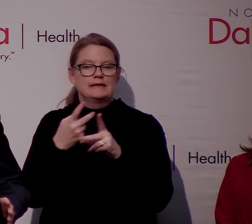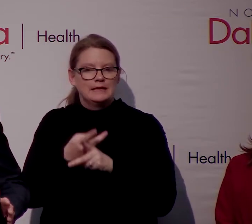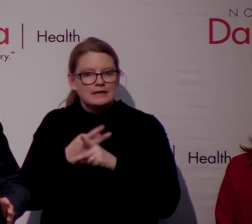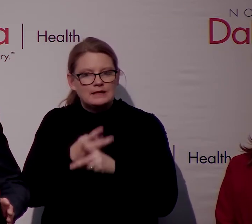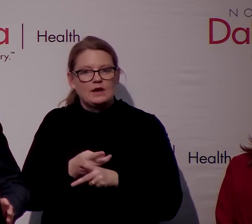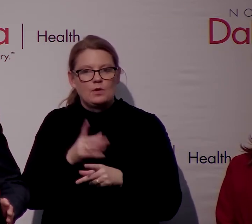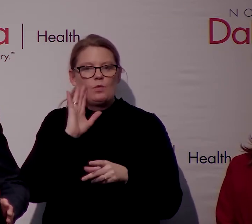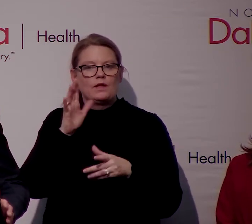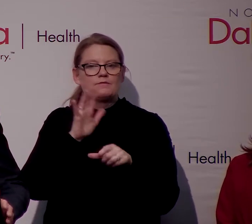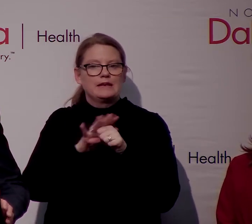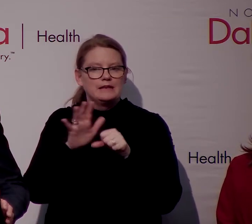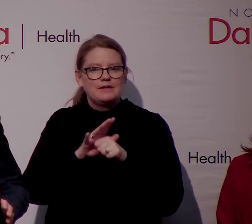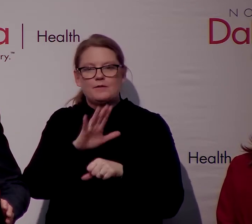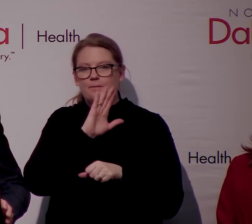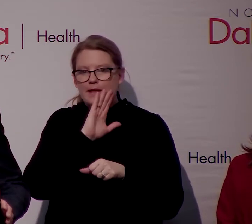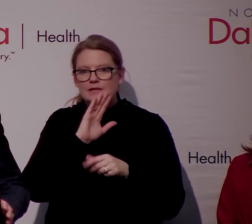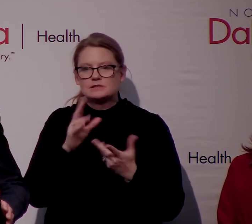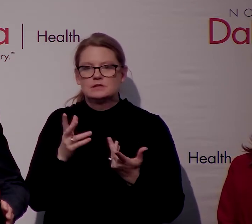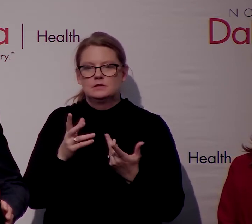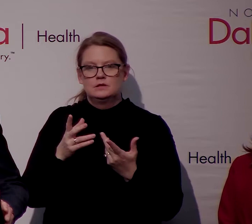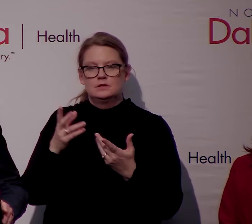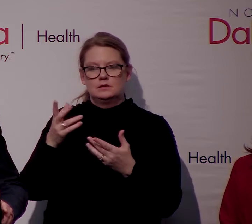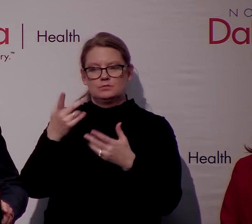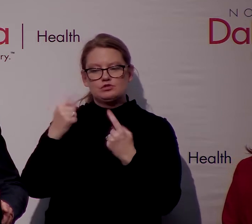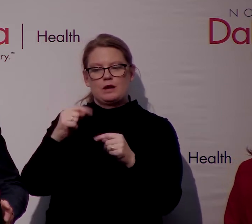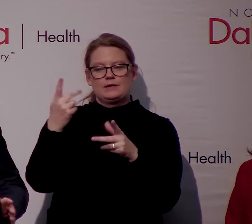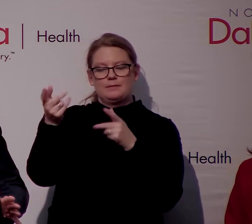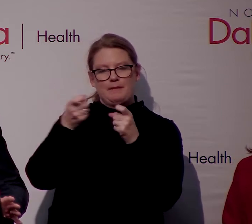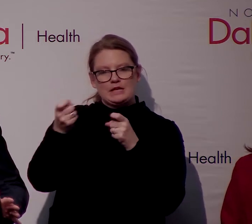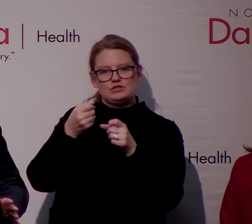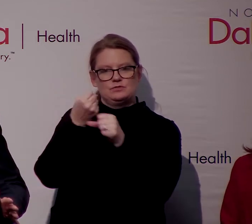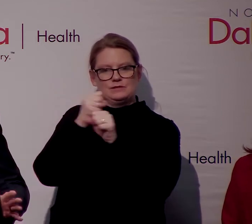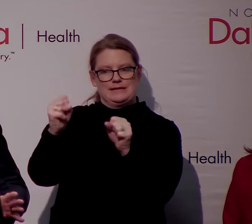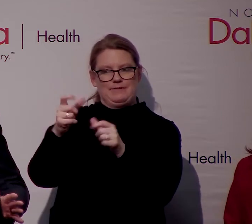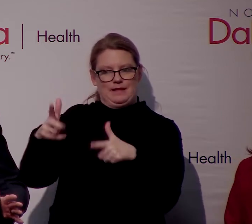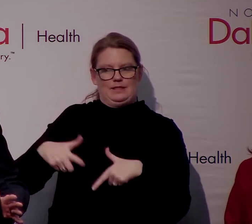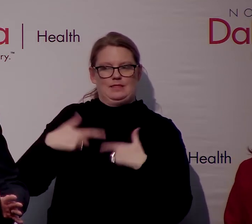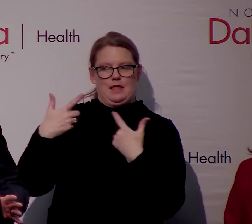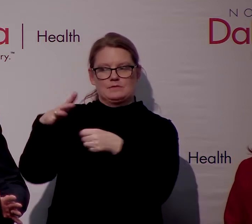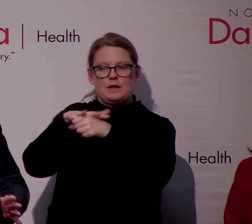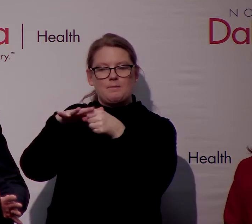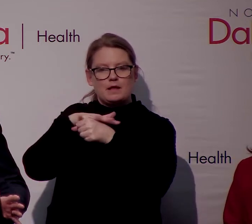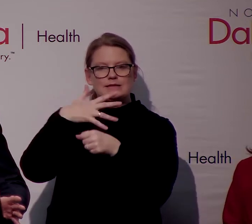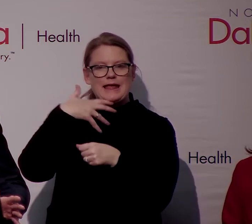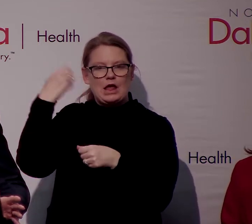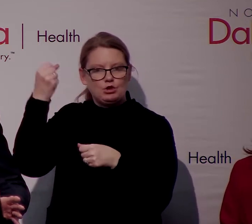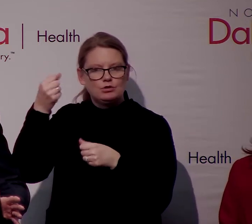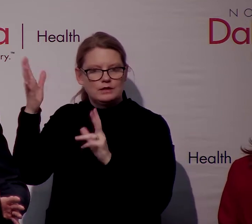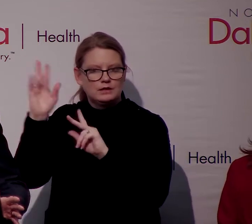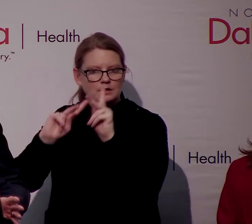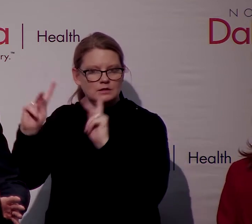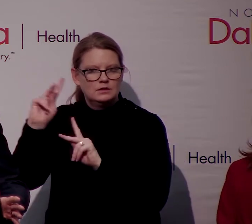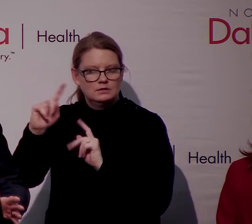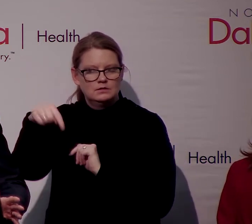ventilators. That's really what we're trying to manage, is that endpoint. We're managing for saving lives among the elderly, and this is one strategy.